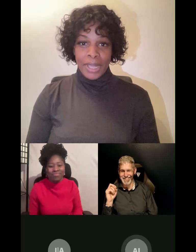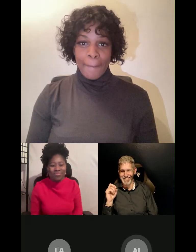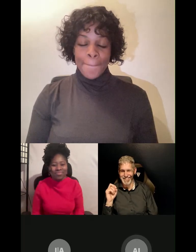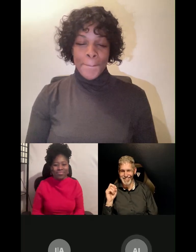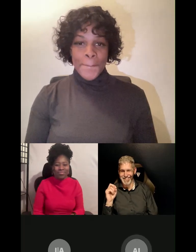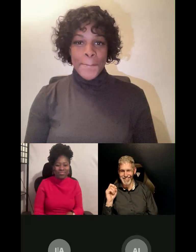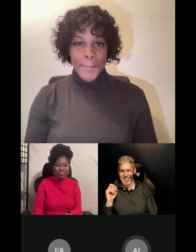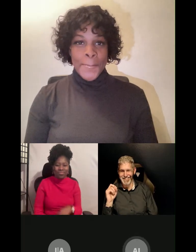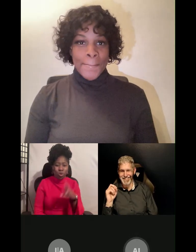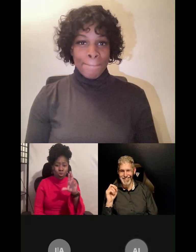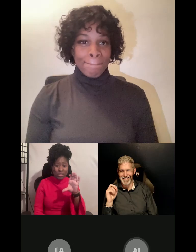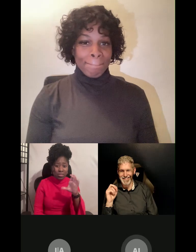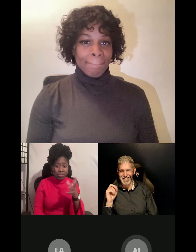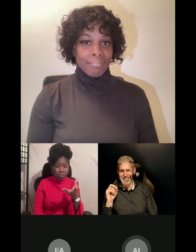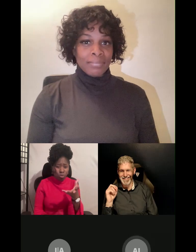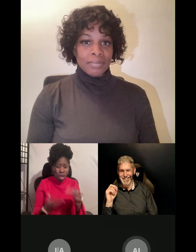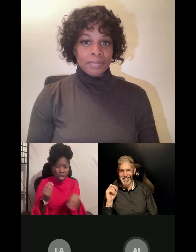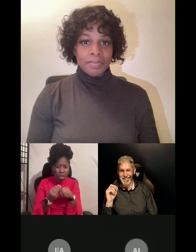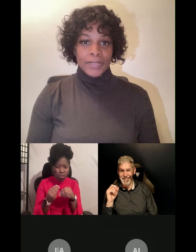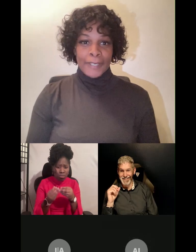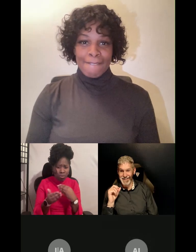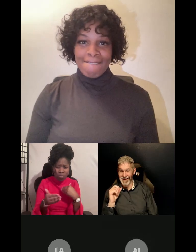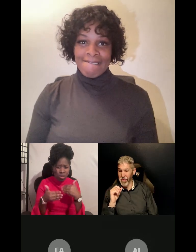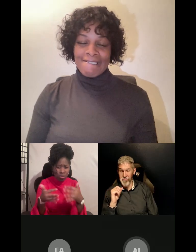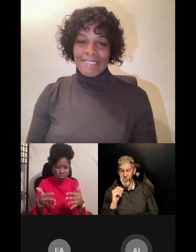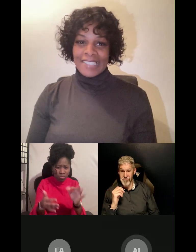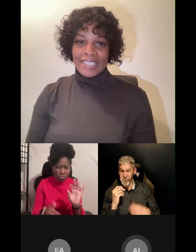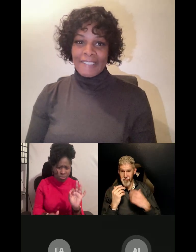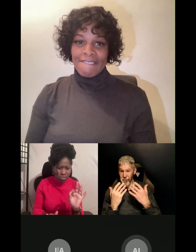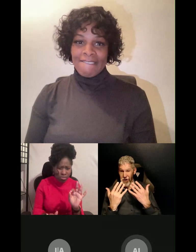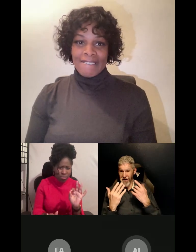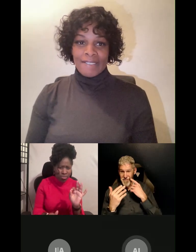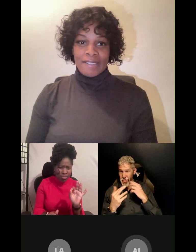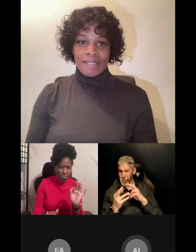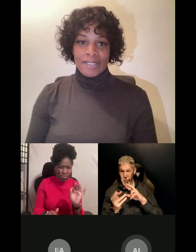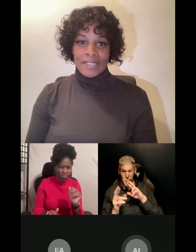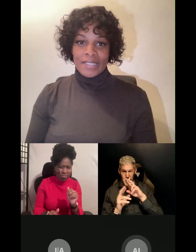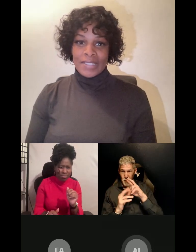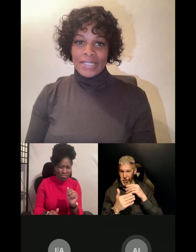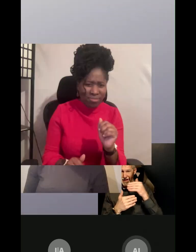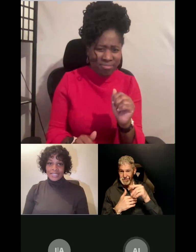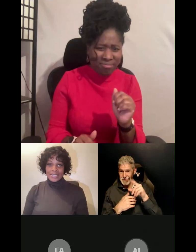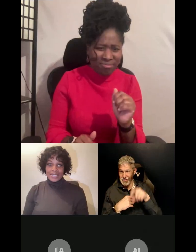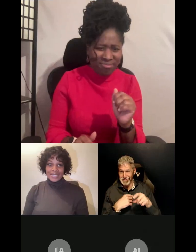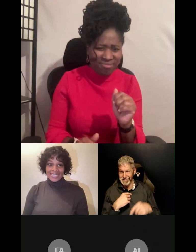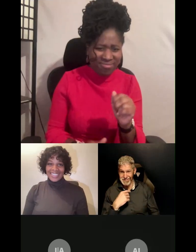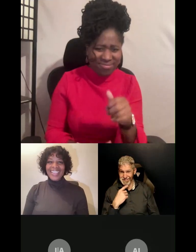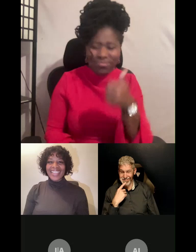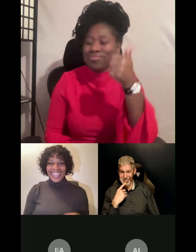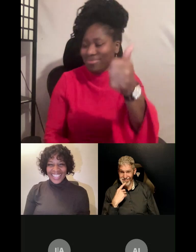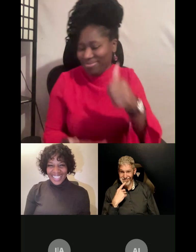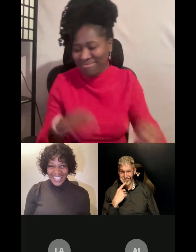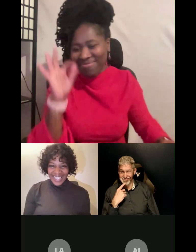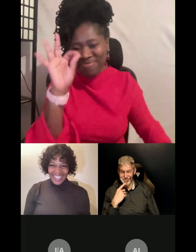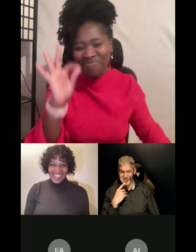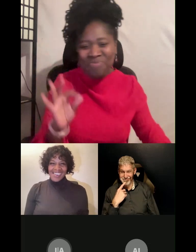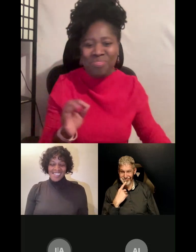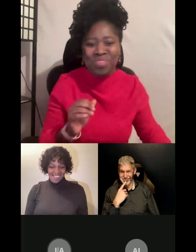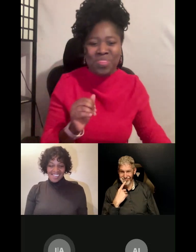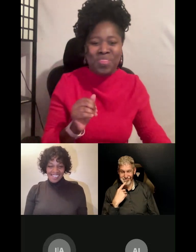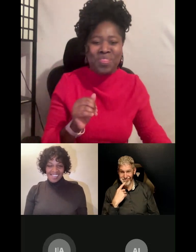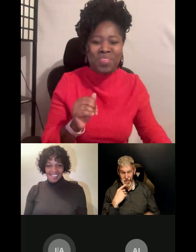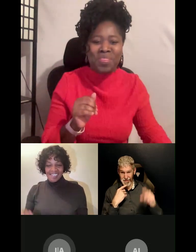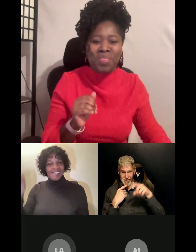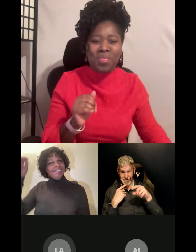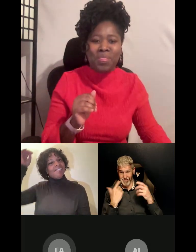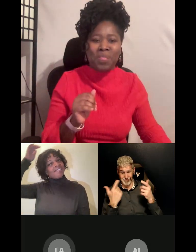And that's that. I agree. Um, RC, you want to add something before we move on?